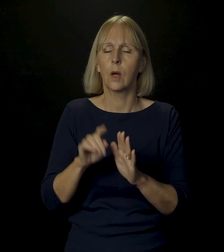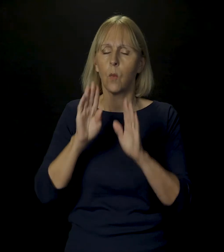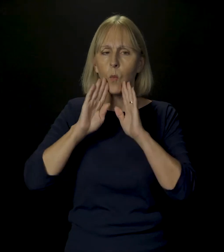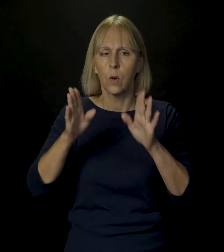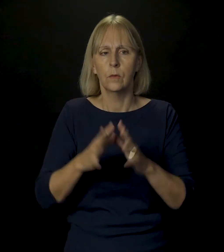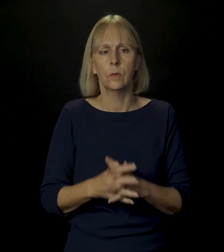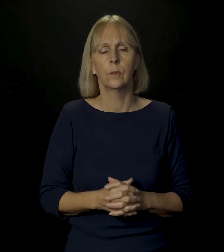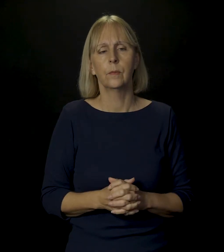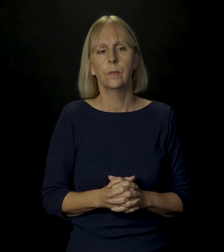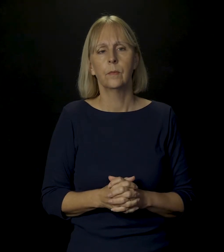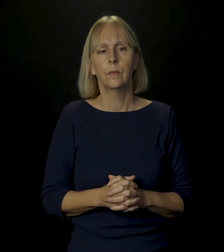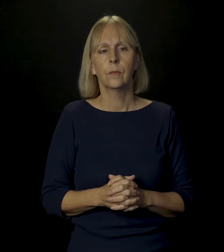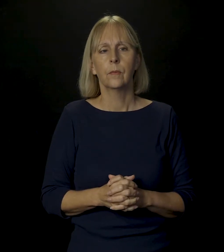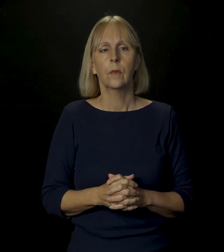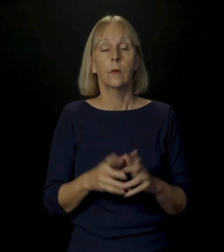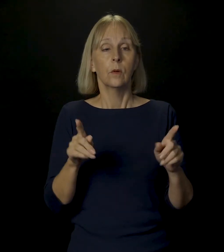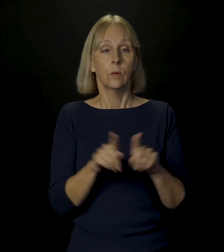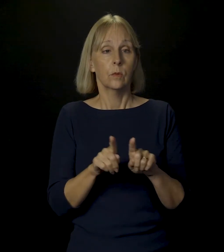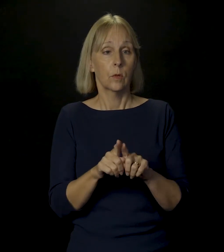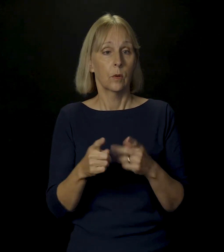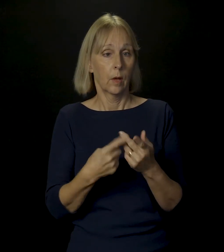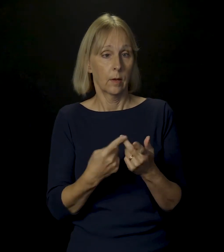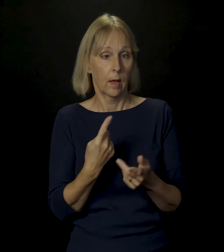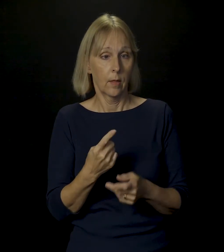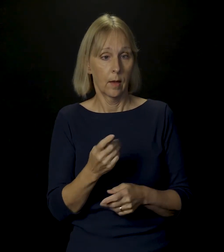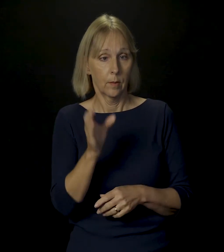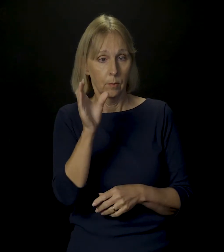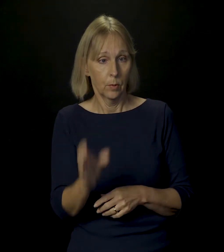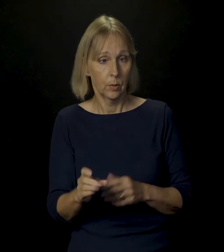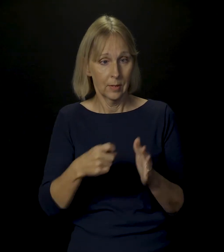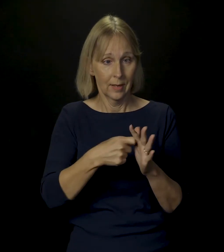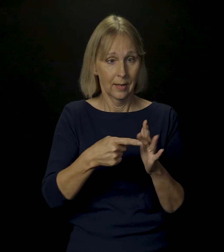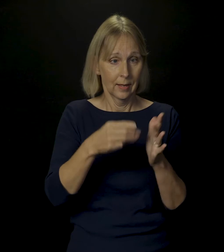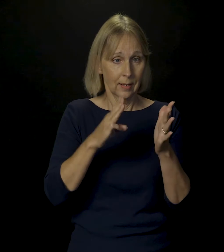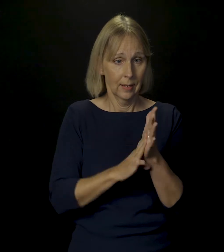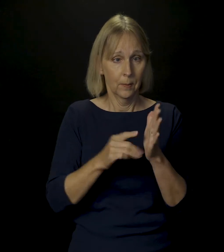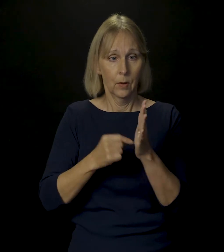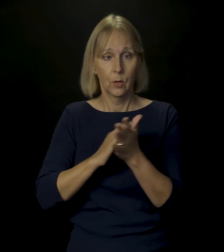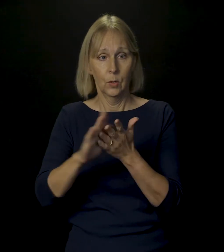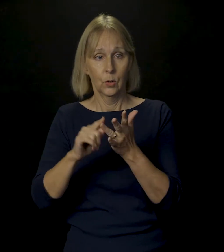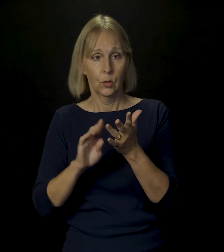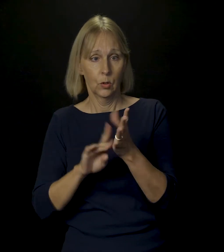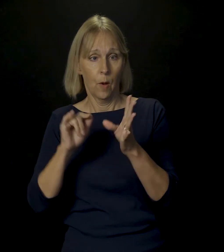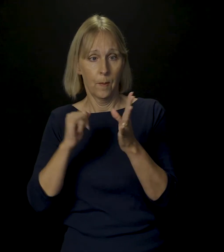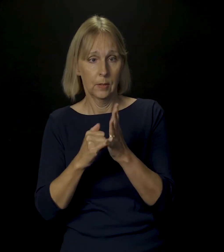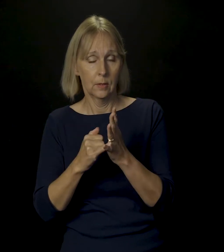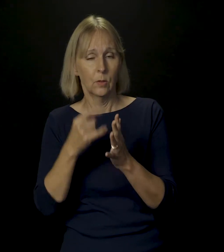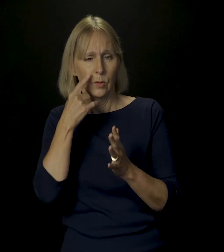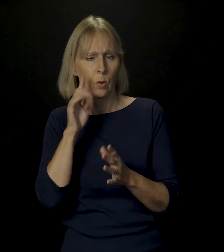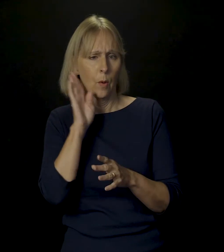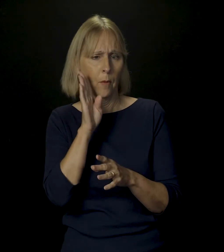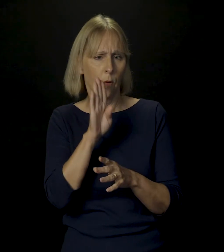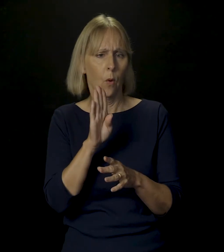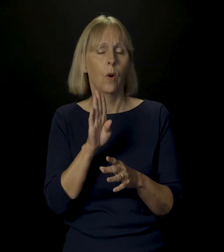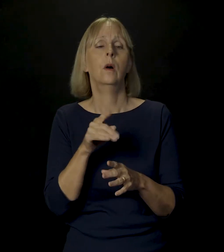second To none We also have A little Vivacious Kim Thomas That you Saw up On the Stage earlier Who attends Our borough Campus